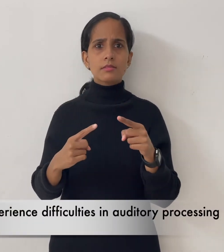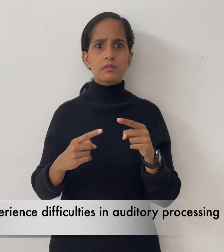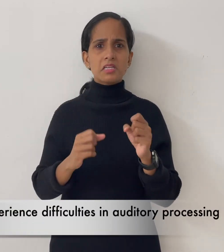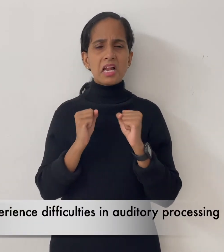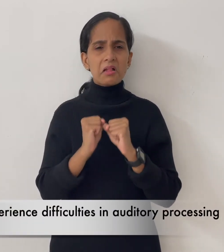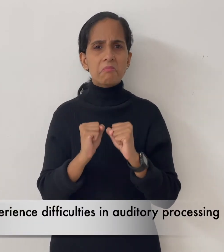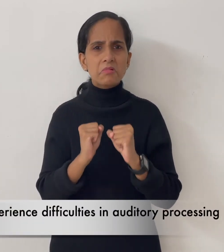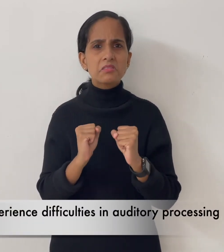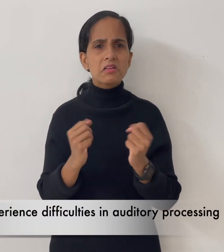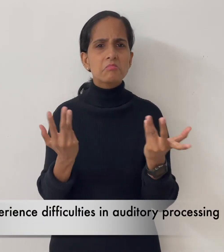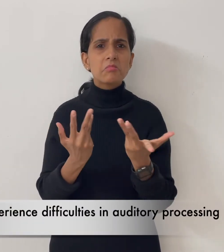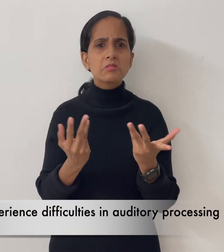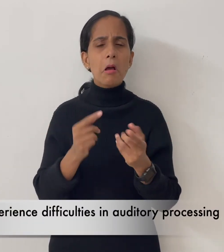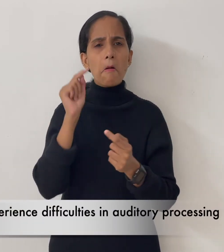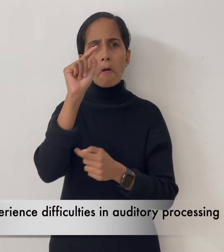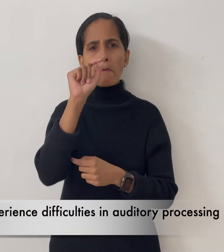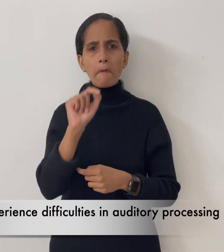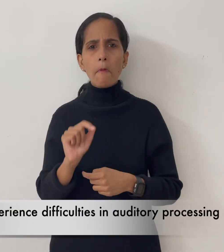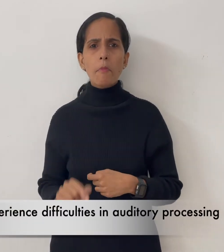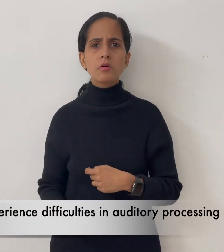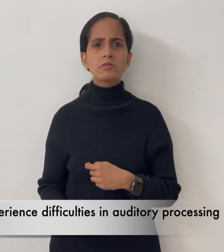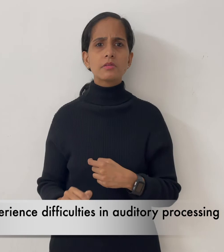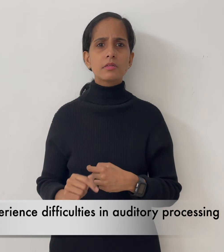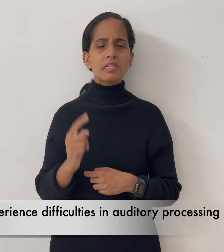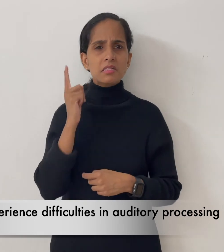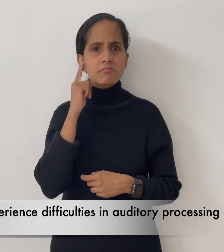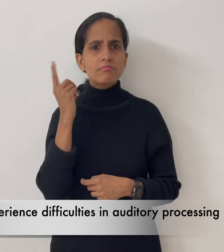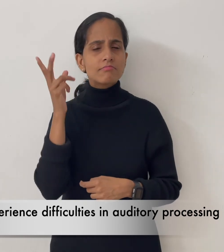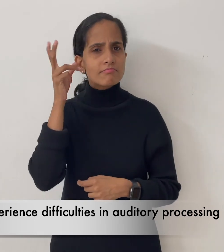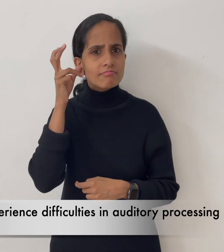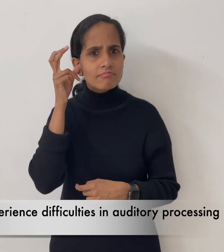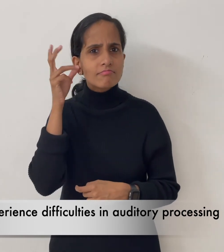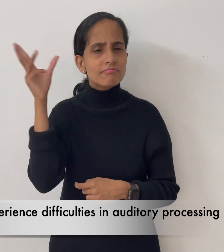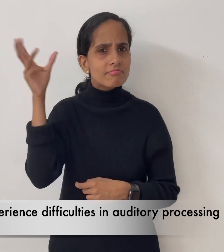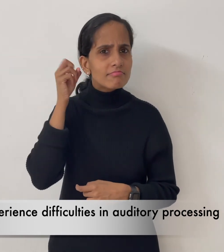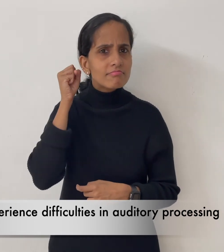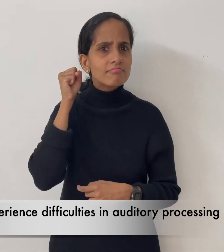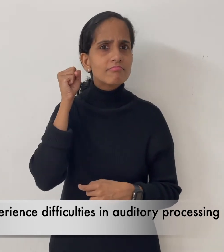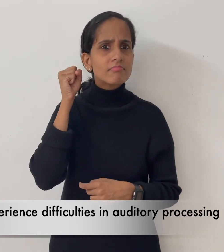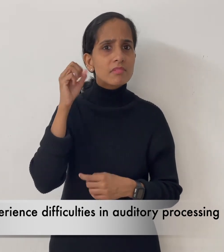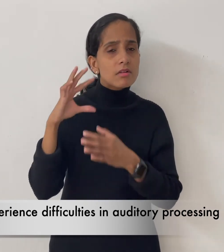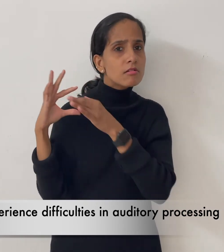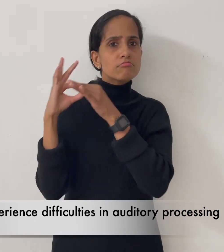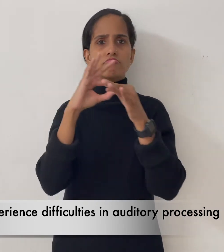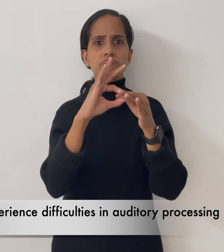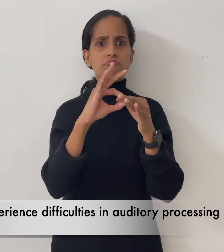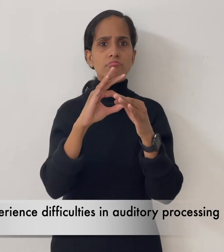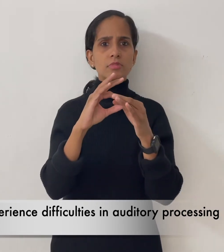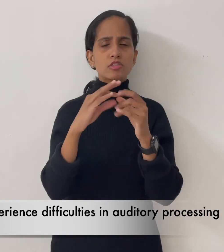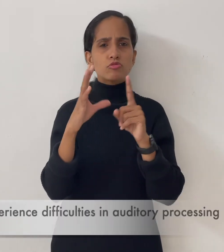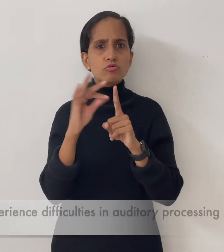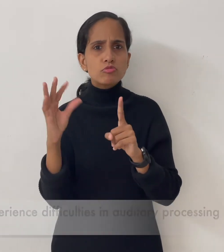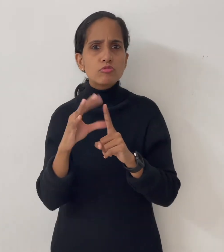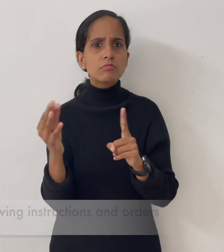often experience difficulties in auditory processing